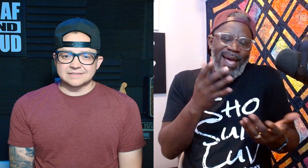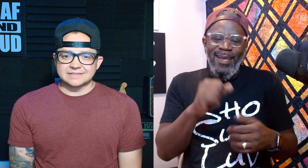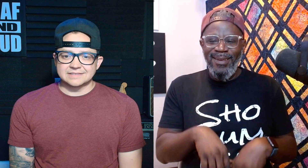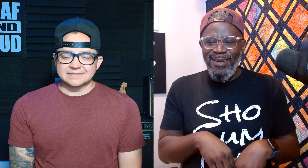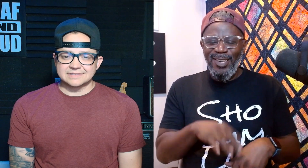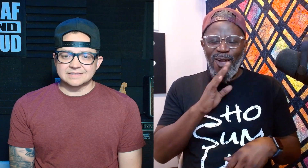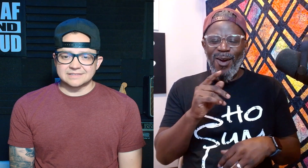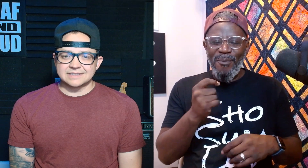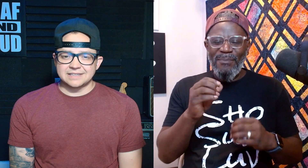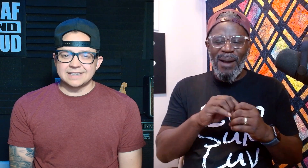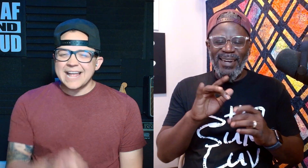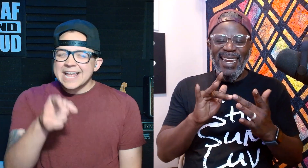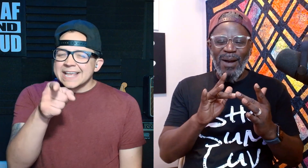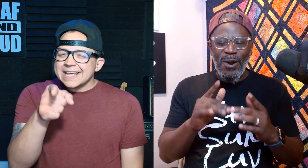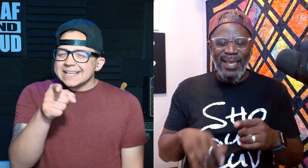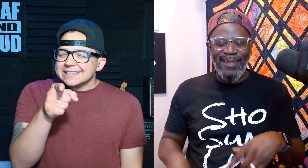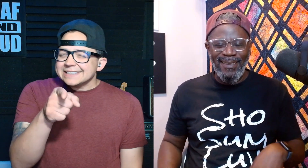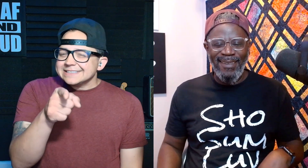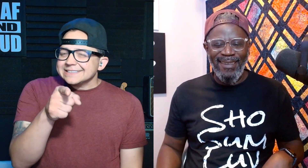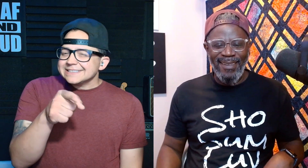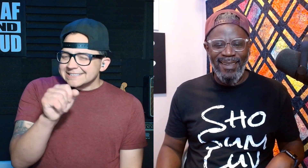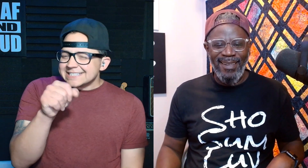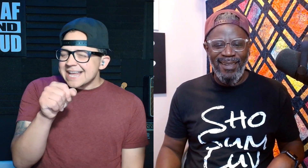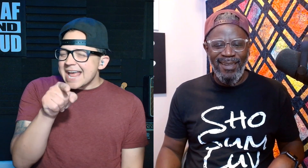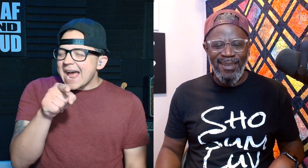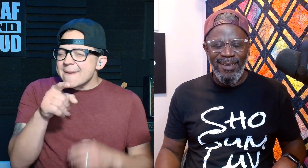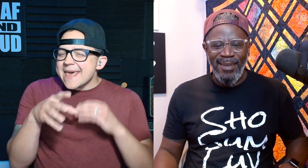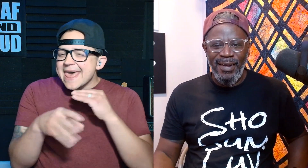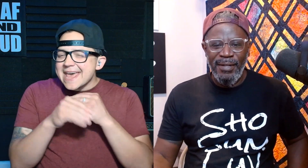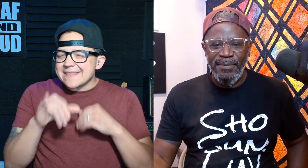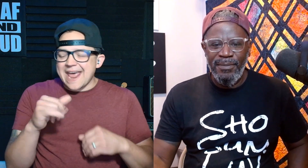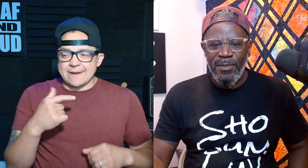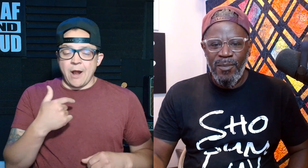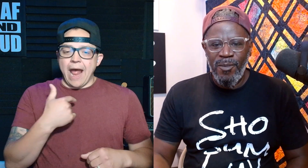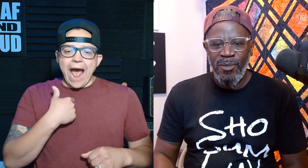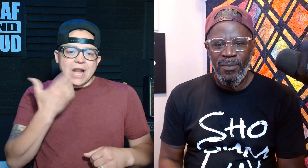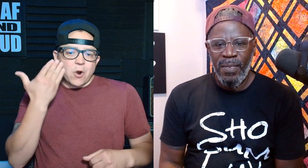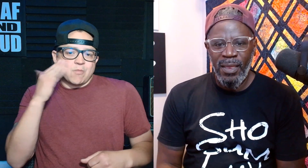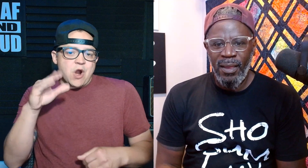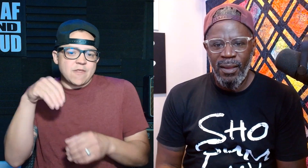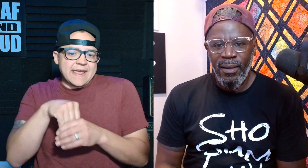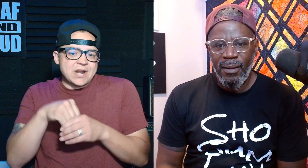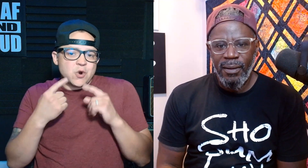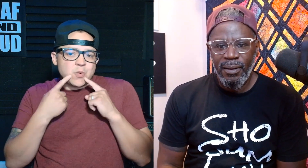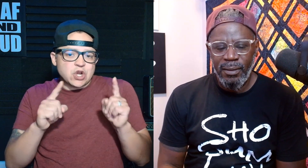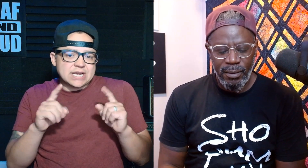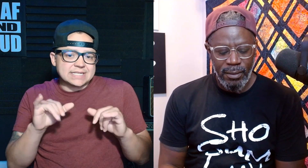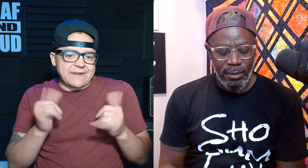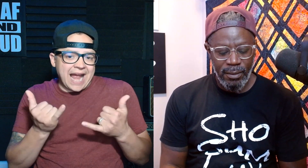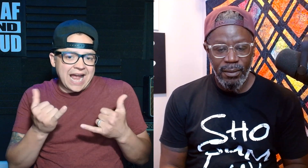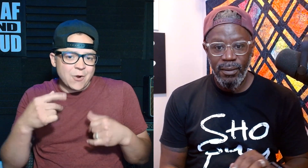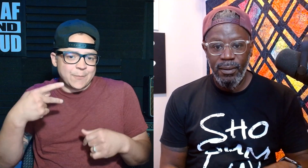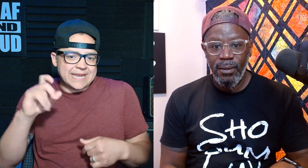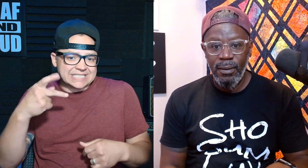So yeah, let's talk a little bit about networking. Yeah, I want to add to that. I don't know the inner